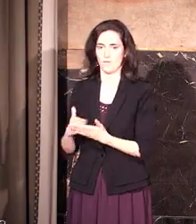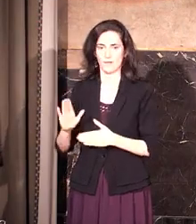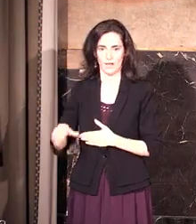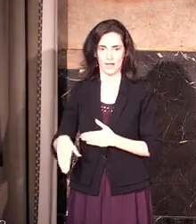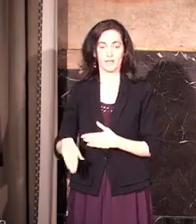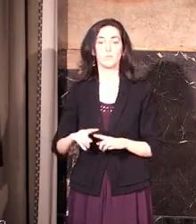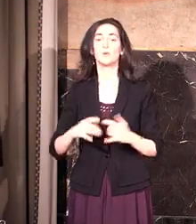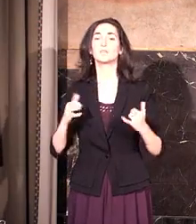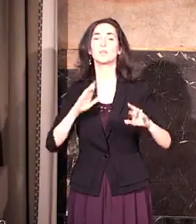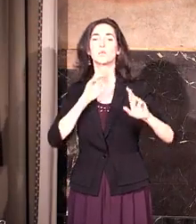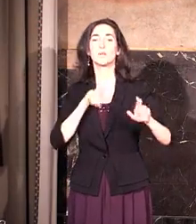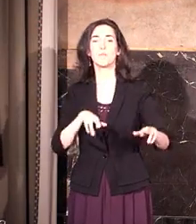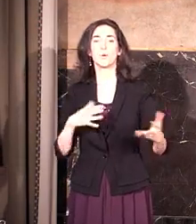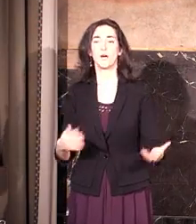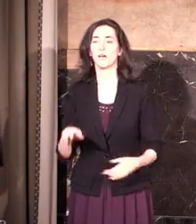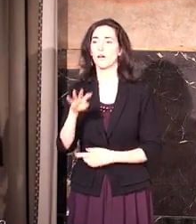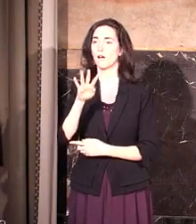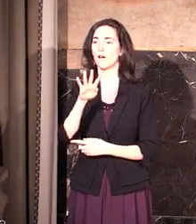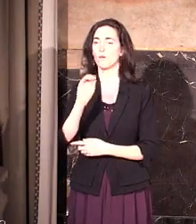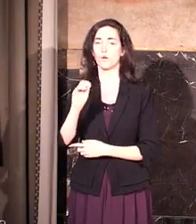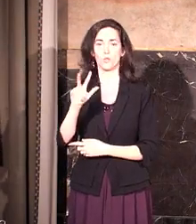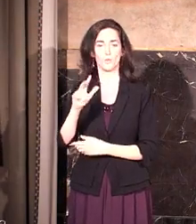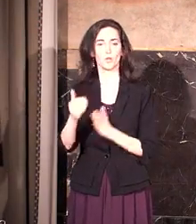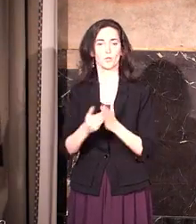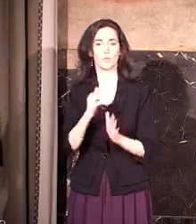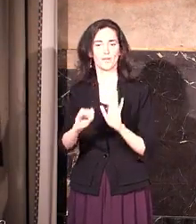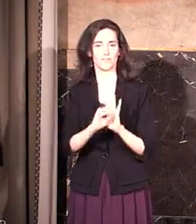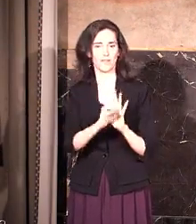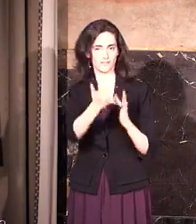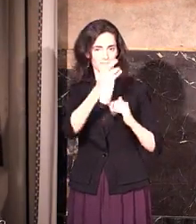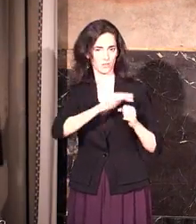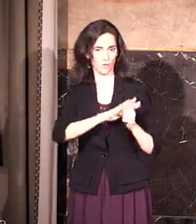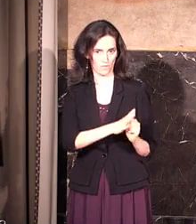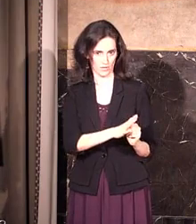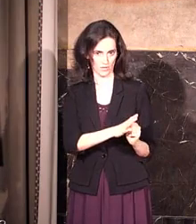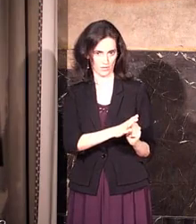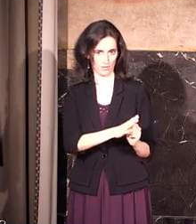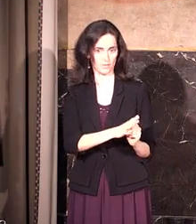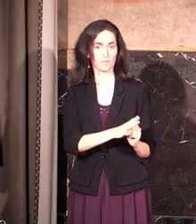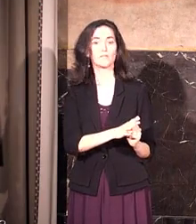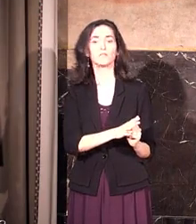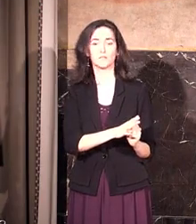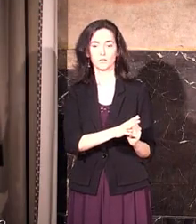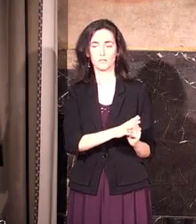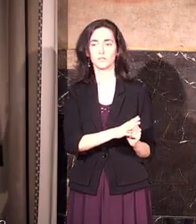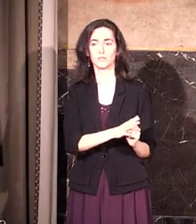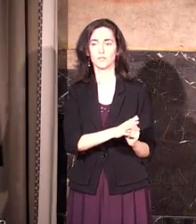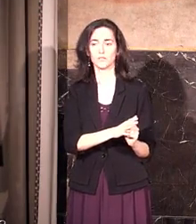we are reporting 403 new cases. That's on